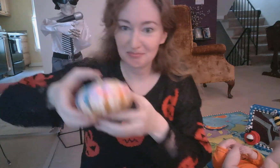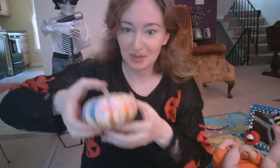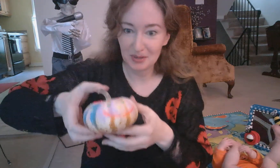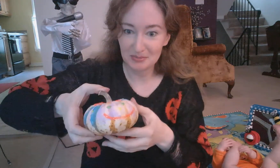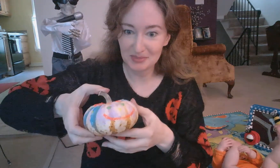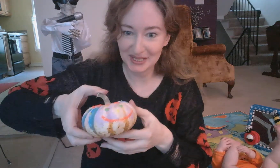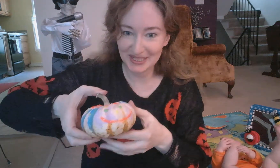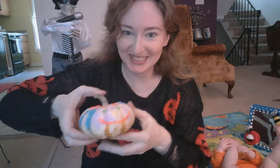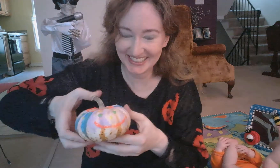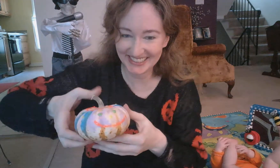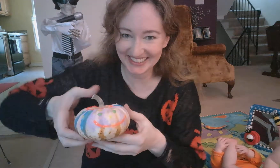pumpkin.